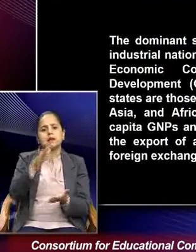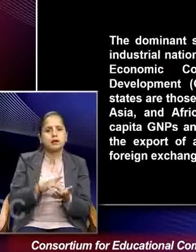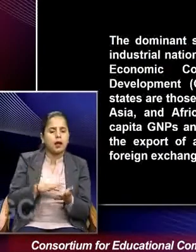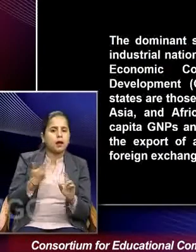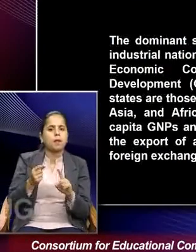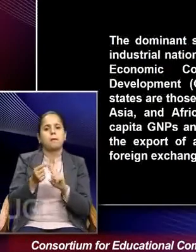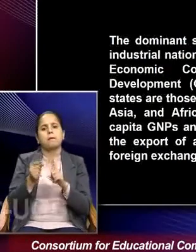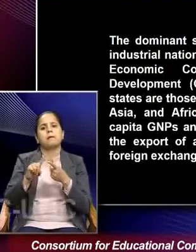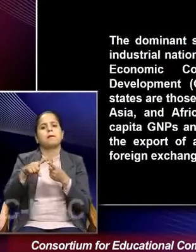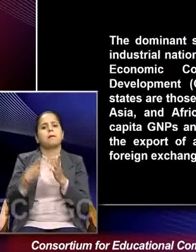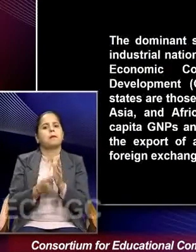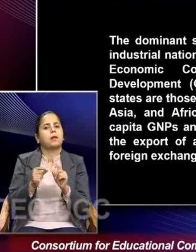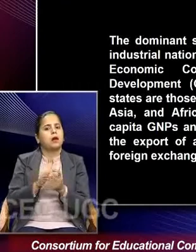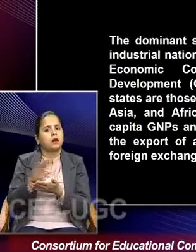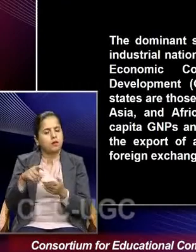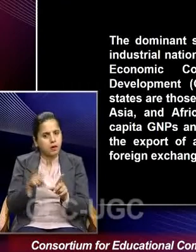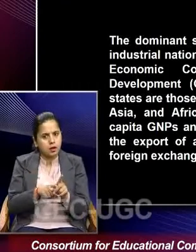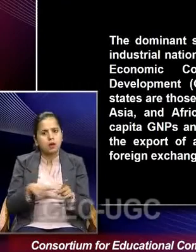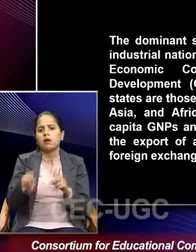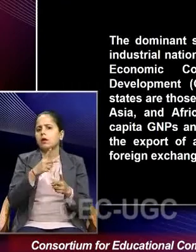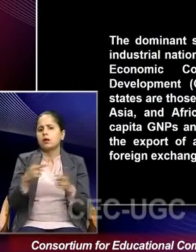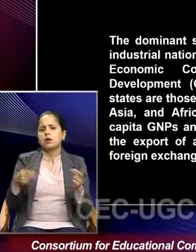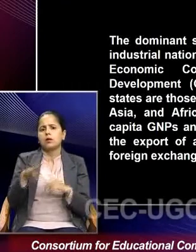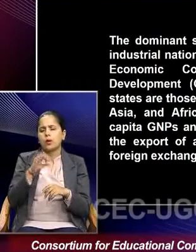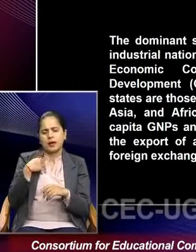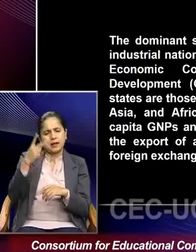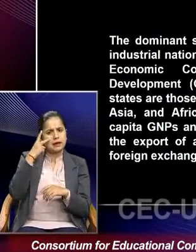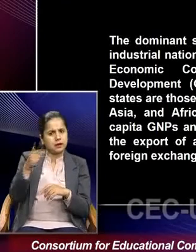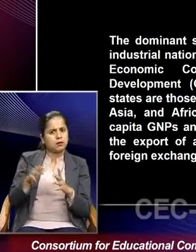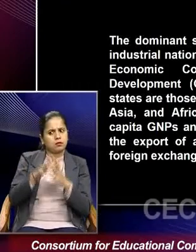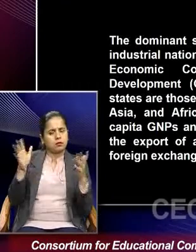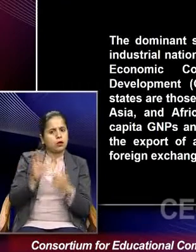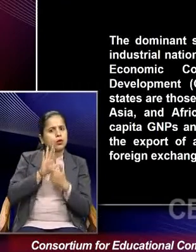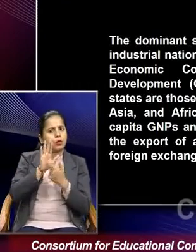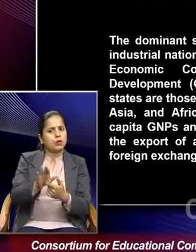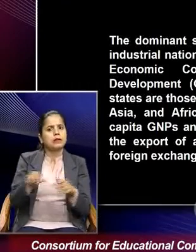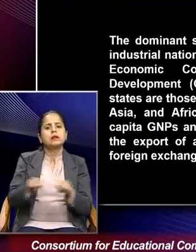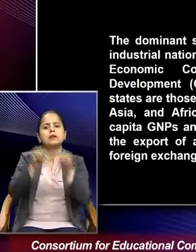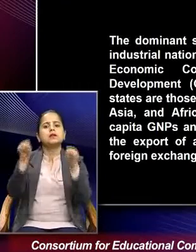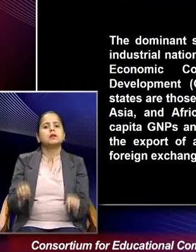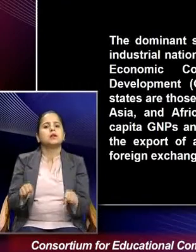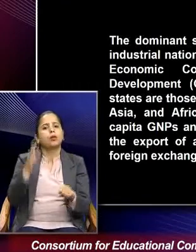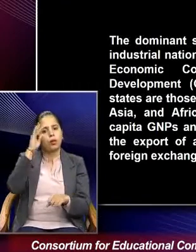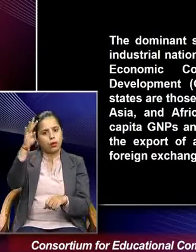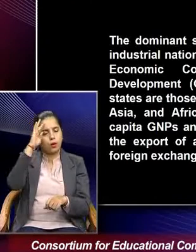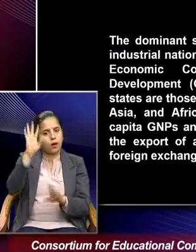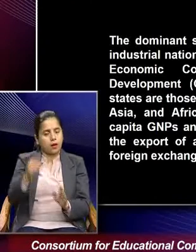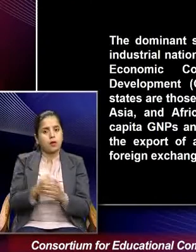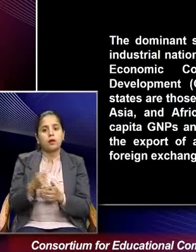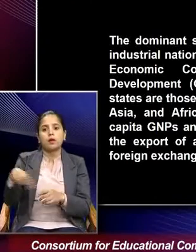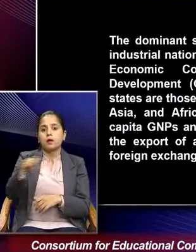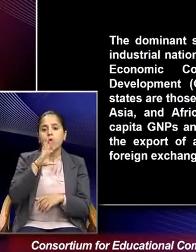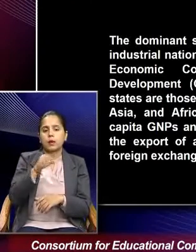or metropolitan and satellite. This thing has been broadly highlighted by the systems theory, which says that there